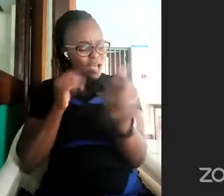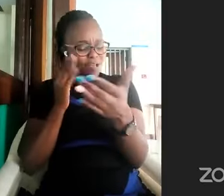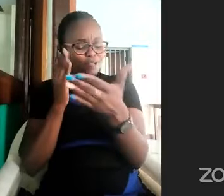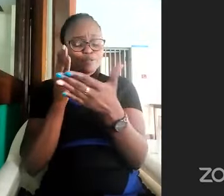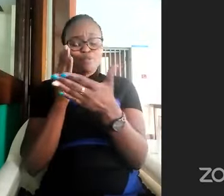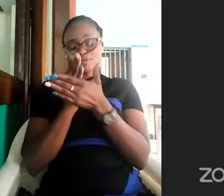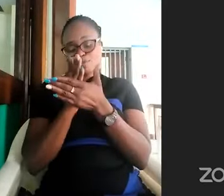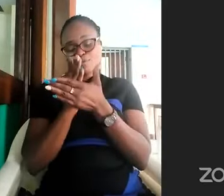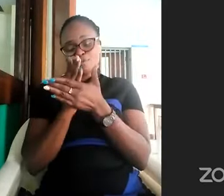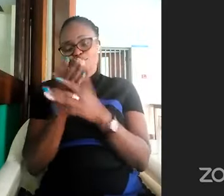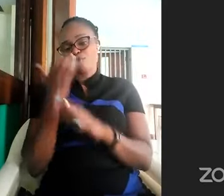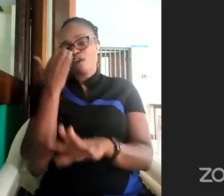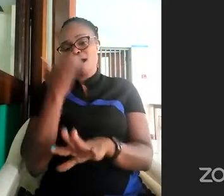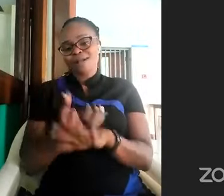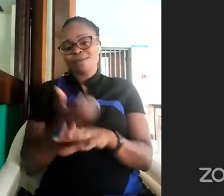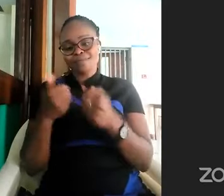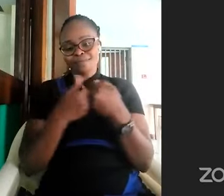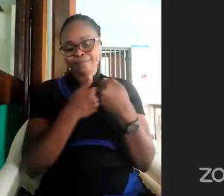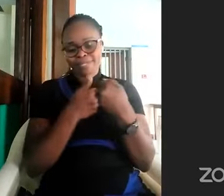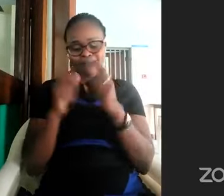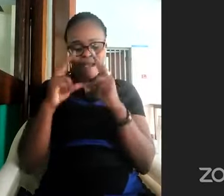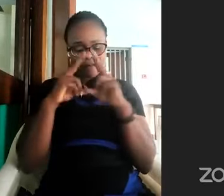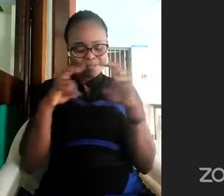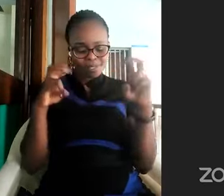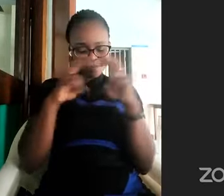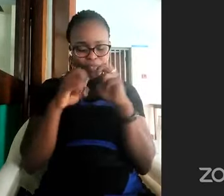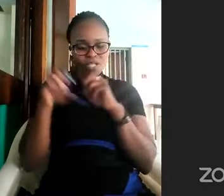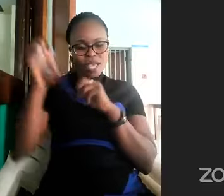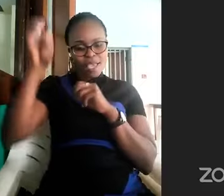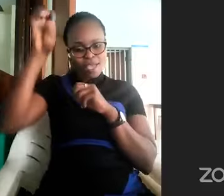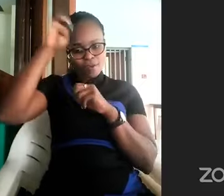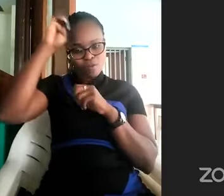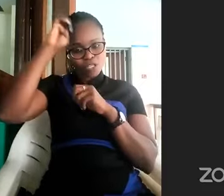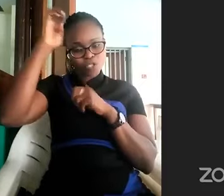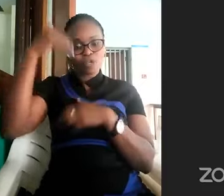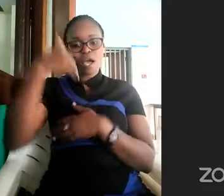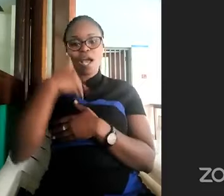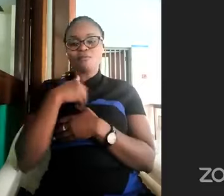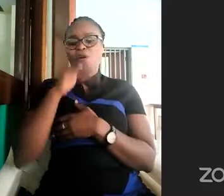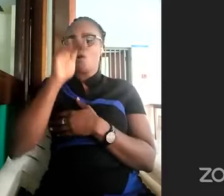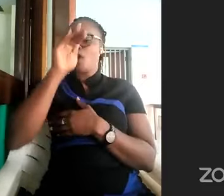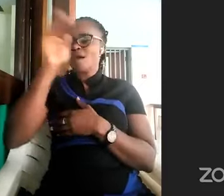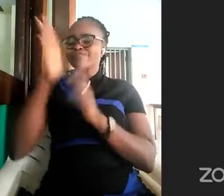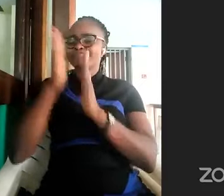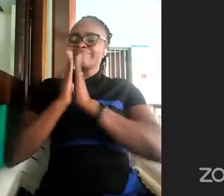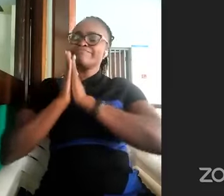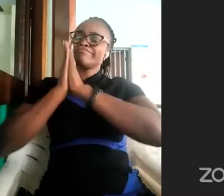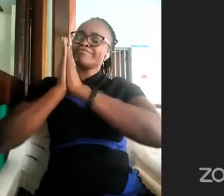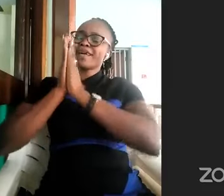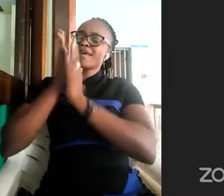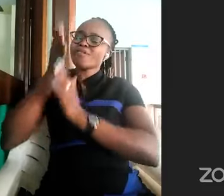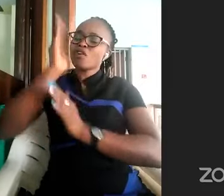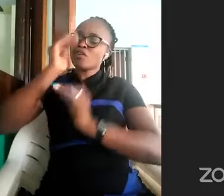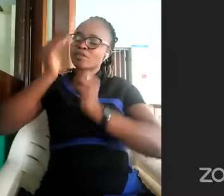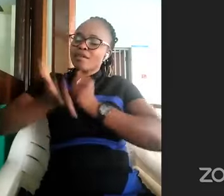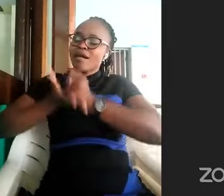maneno ya education kwa ground. So tungeomba tu Mungu atusaidie ndio tukue educated, ndio wale wa ground pia